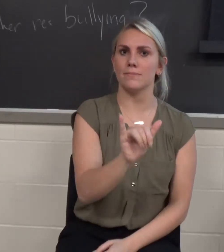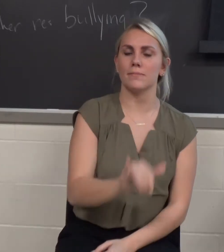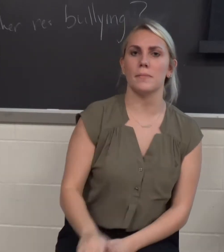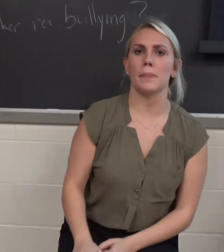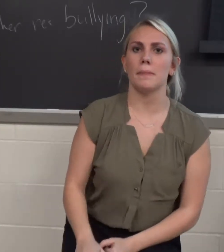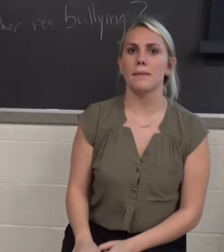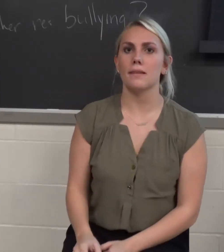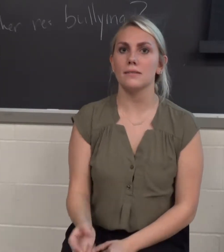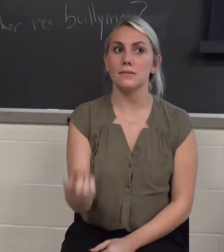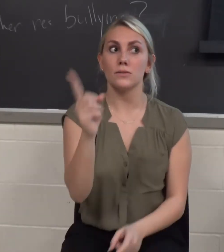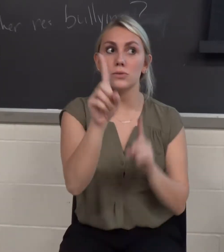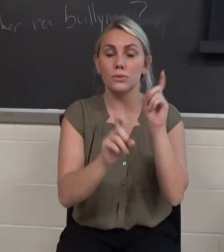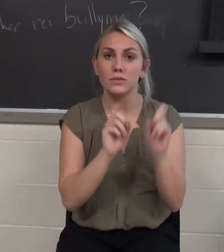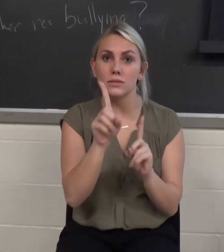Questions?